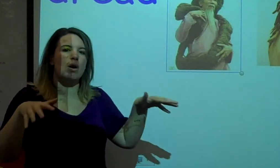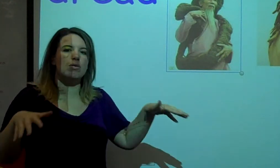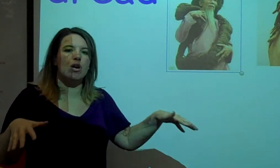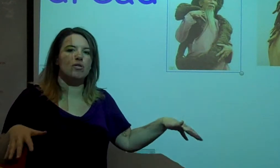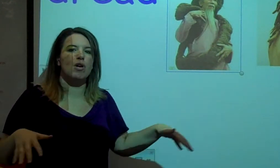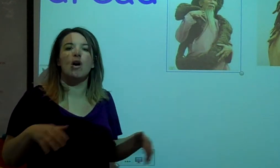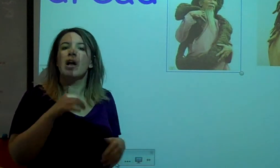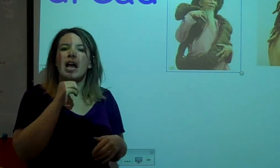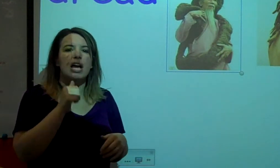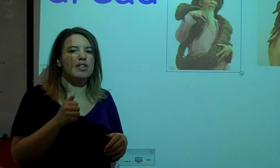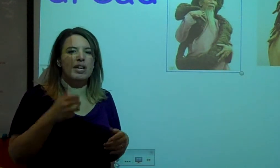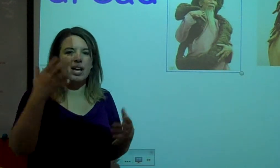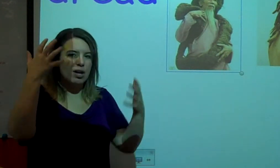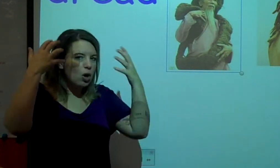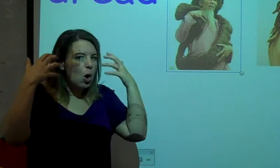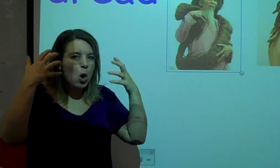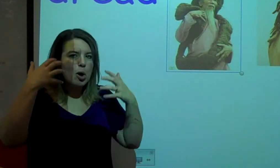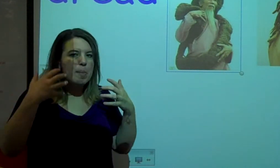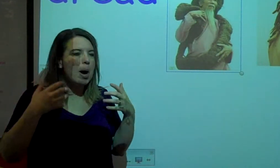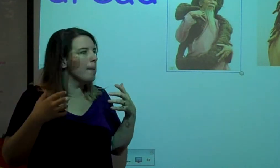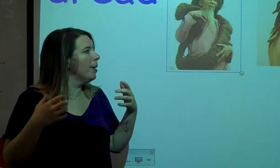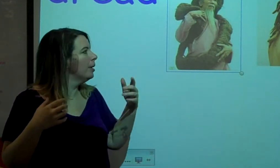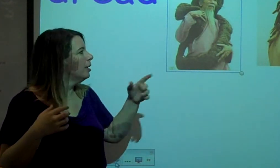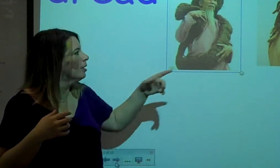grow, and you can't comb them.